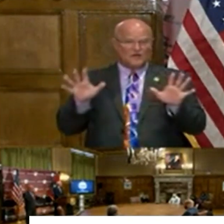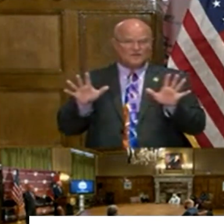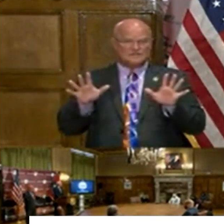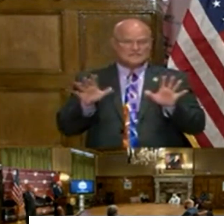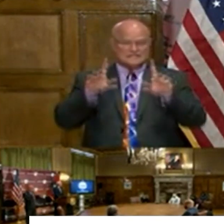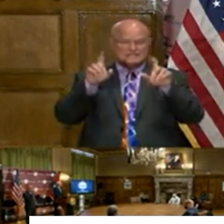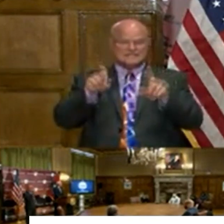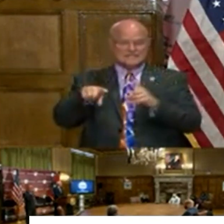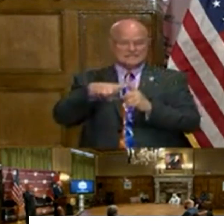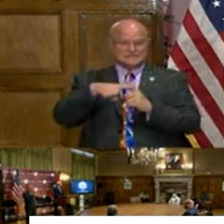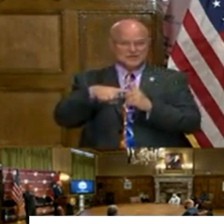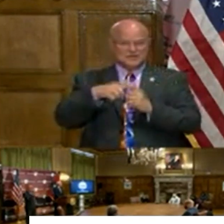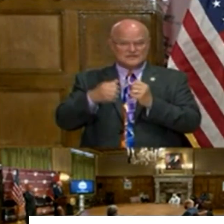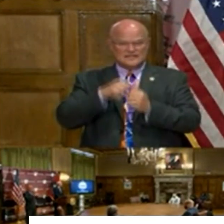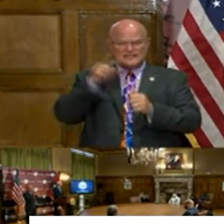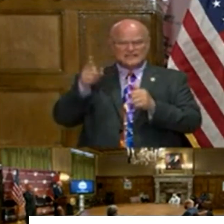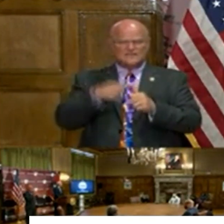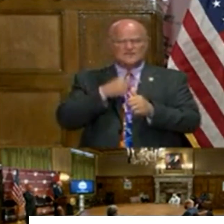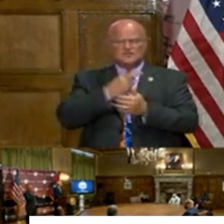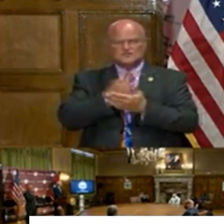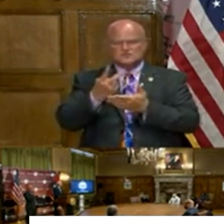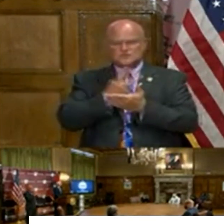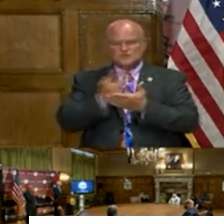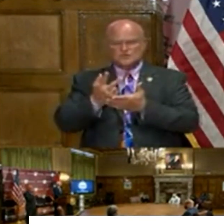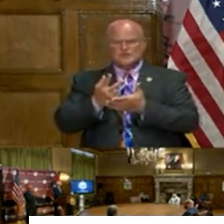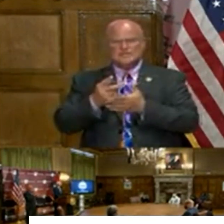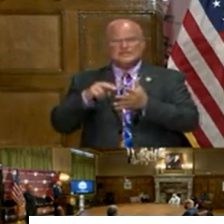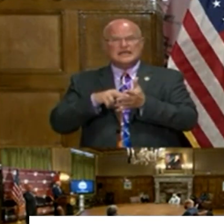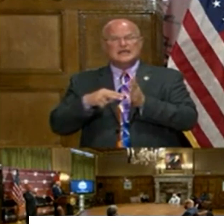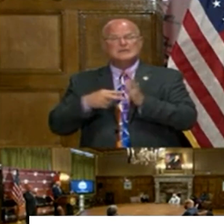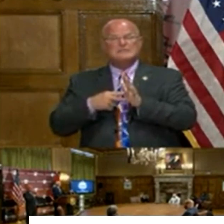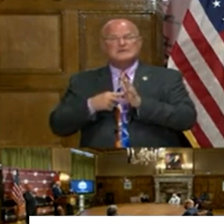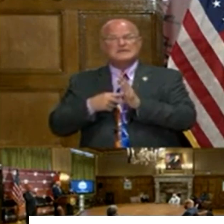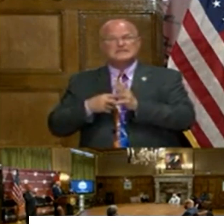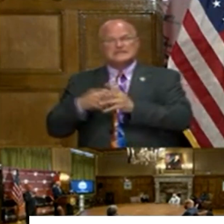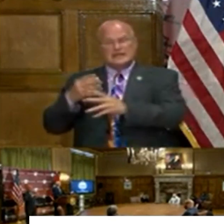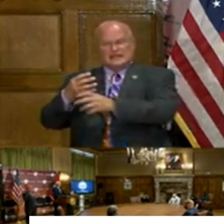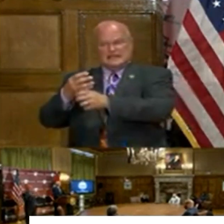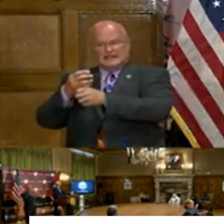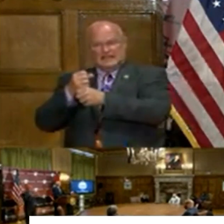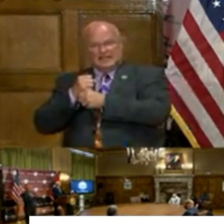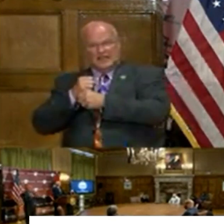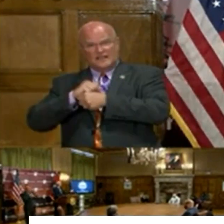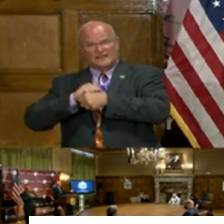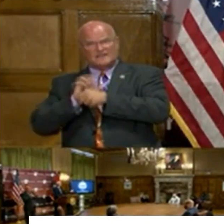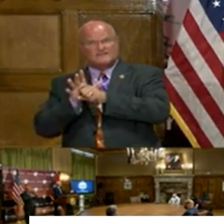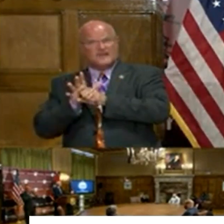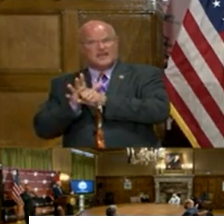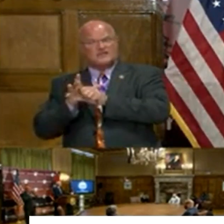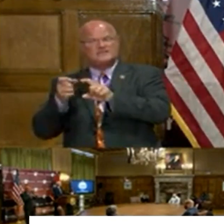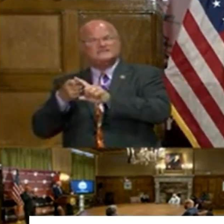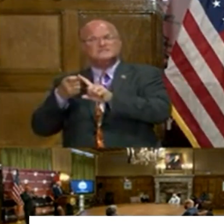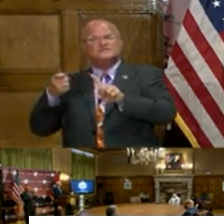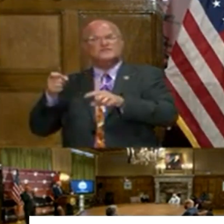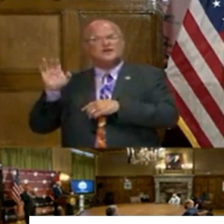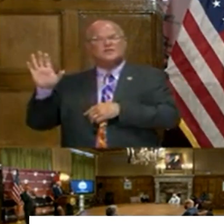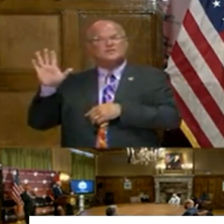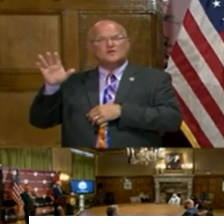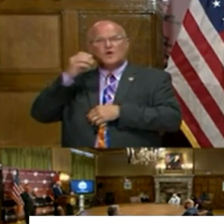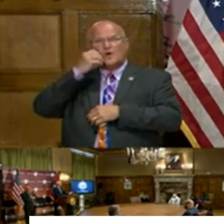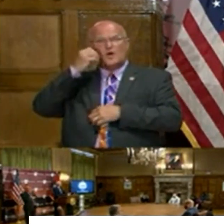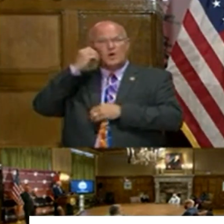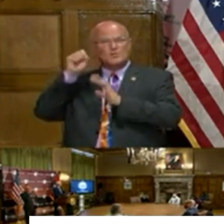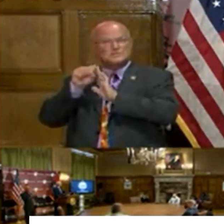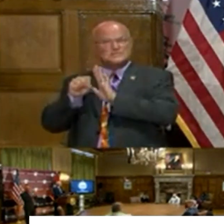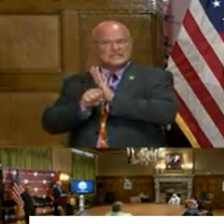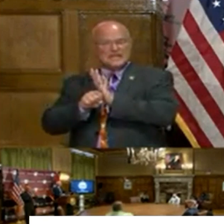if they test positive within the first couple of weeks, it indicates they acquired the virus from their previous